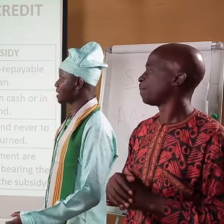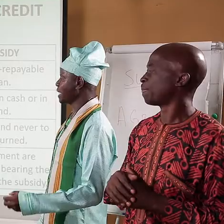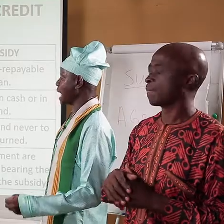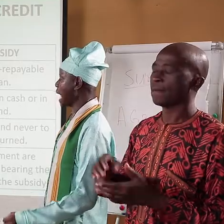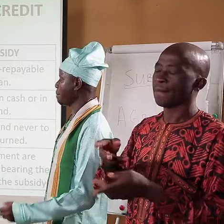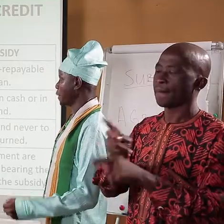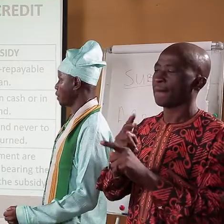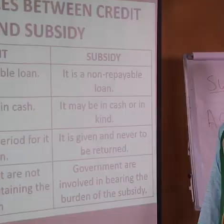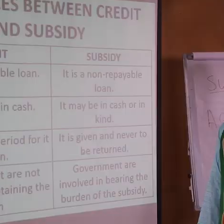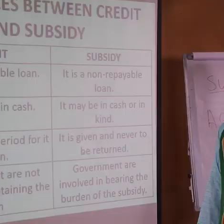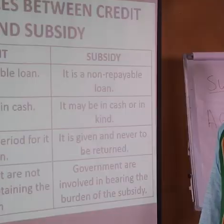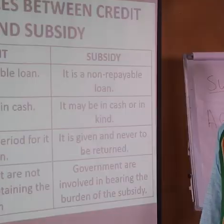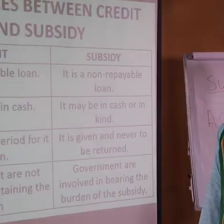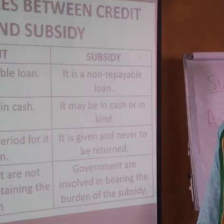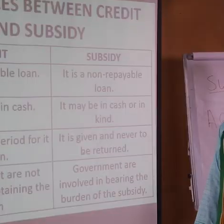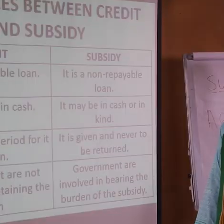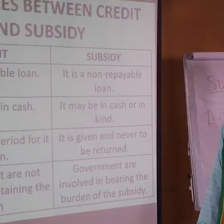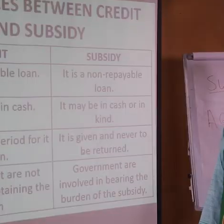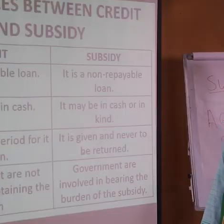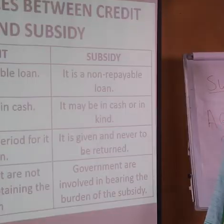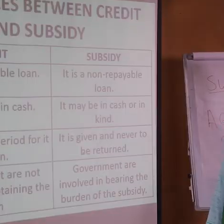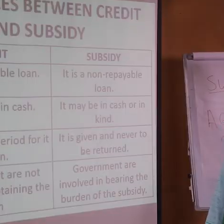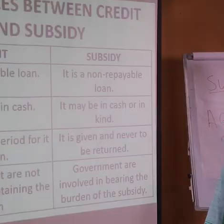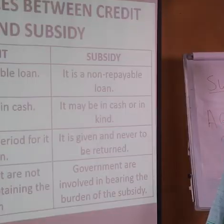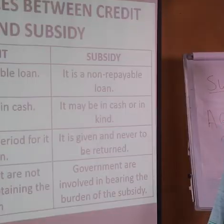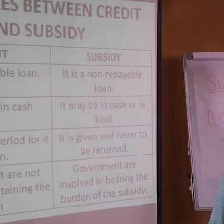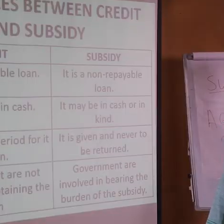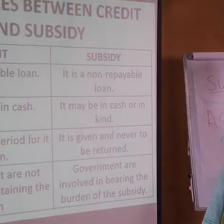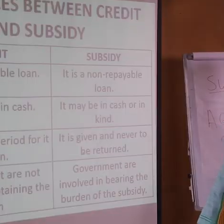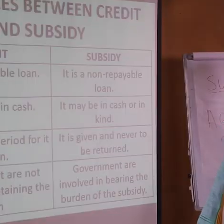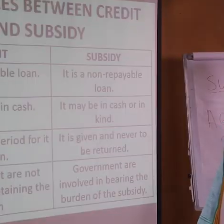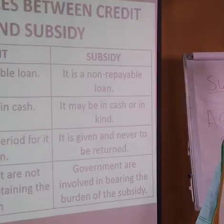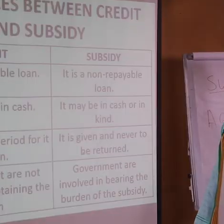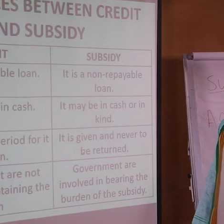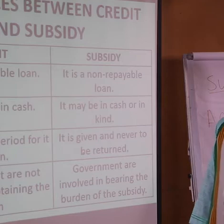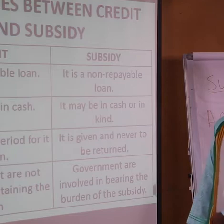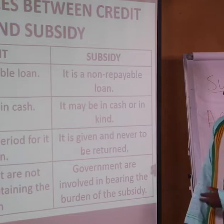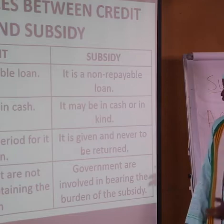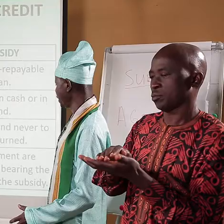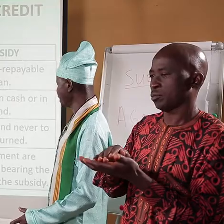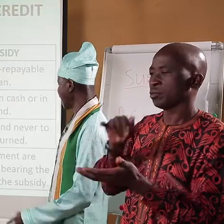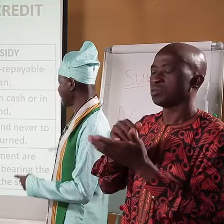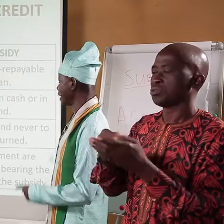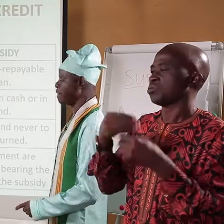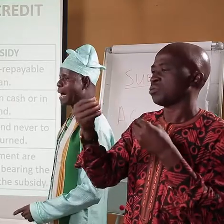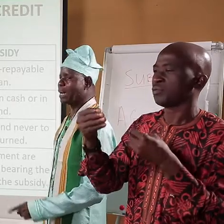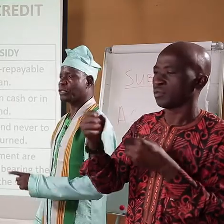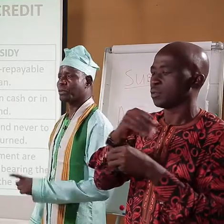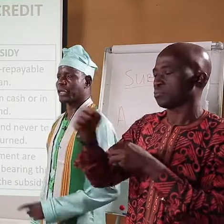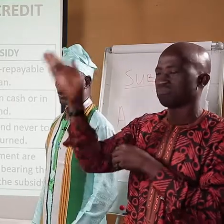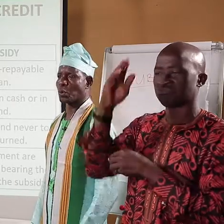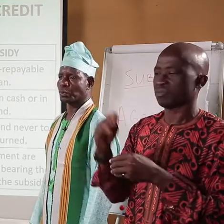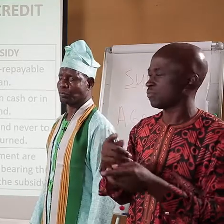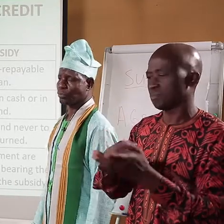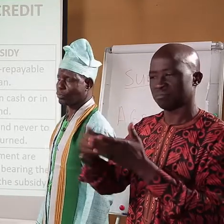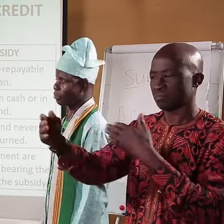credit has a time period for its returns. But subsidy, it is given and never to